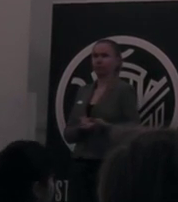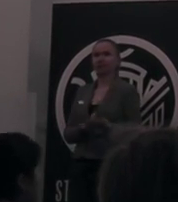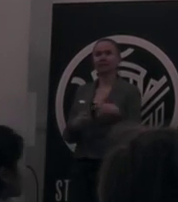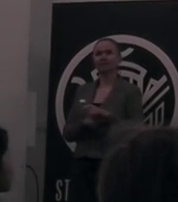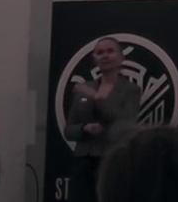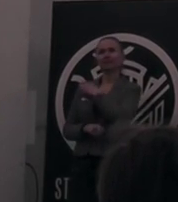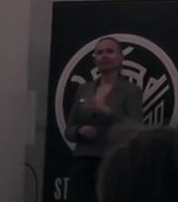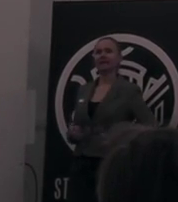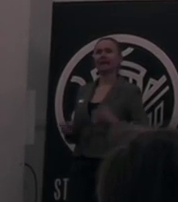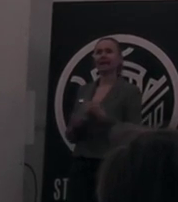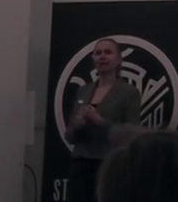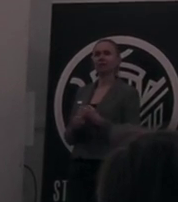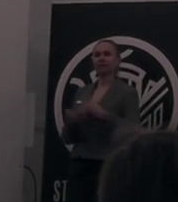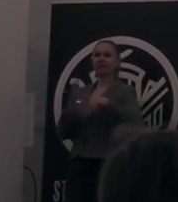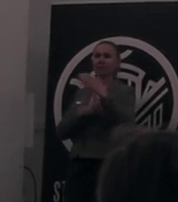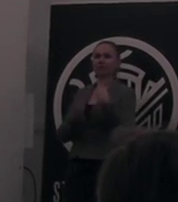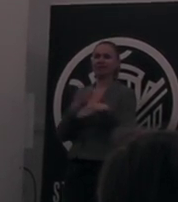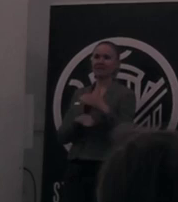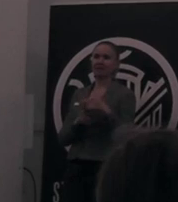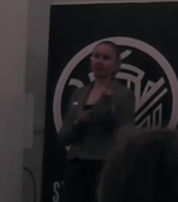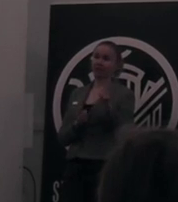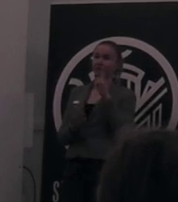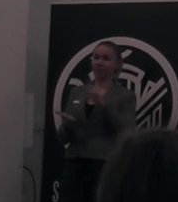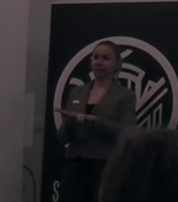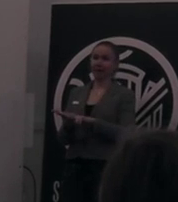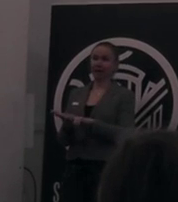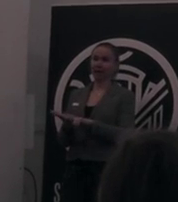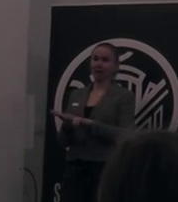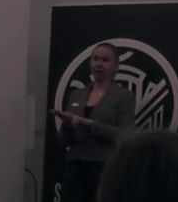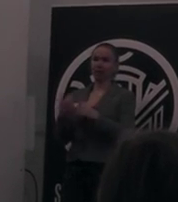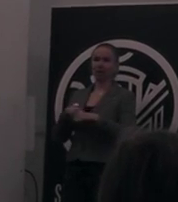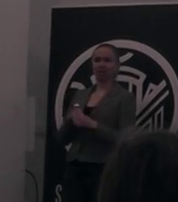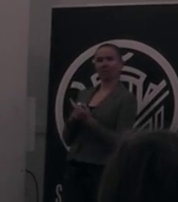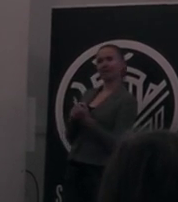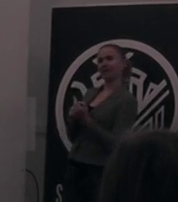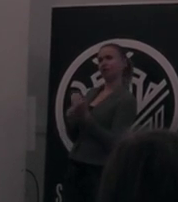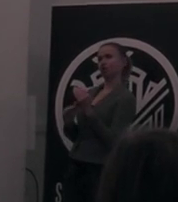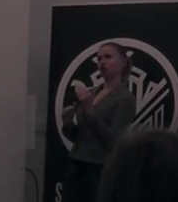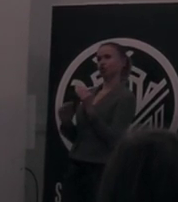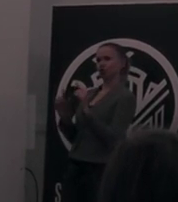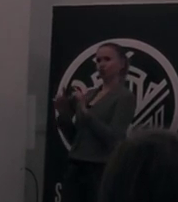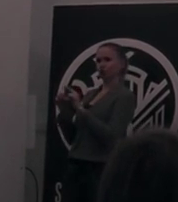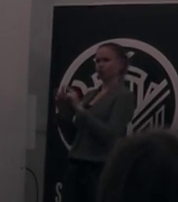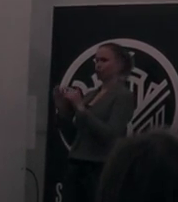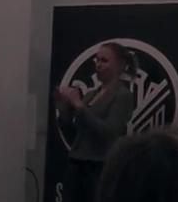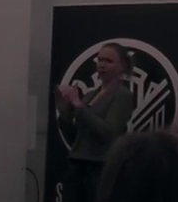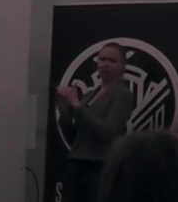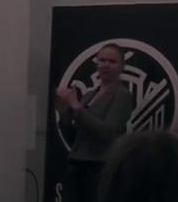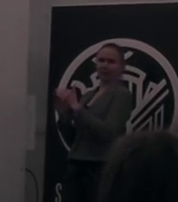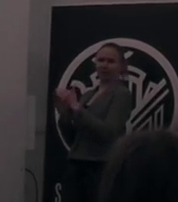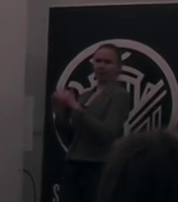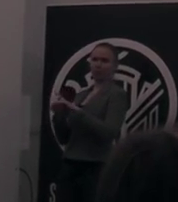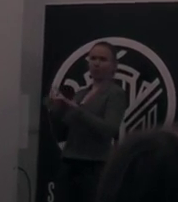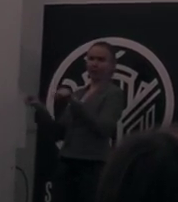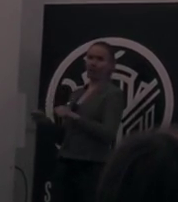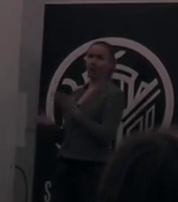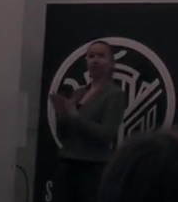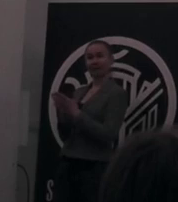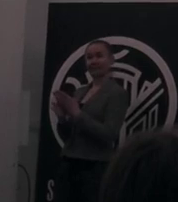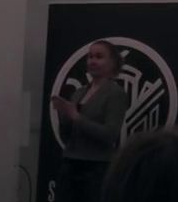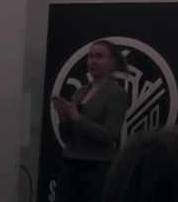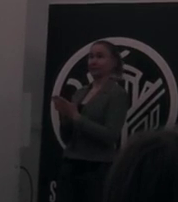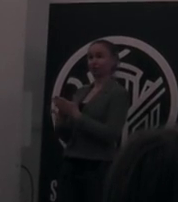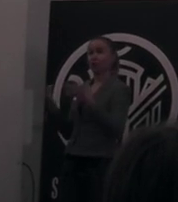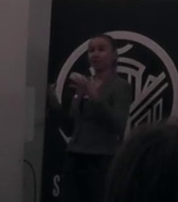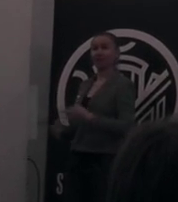hosted a ceremony for a postage stamp. That little quarter of an envelope in the U.S. is a big deal to get a postage stamp. You have to be dead, you